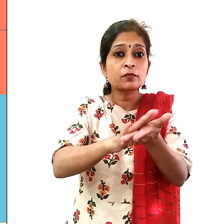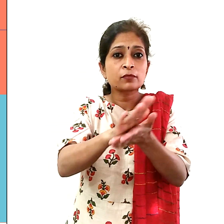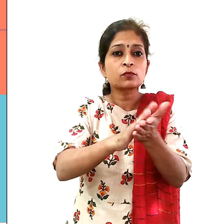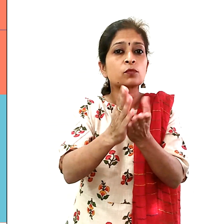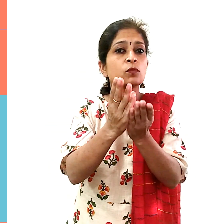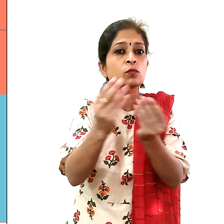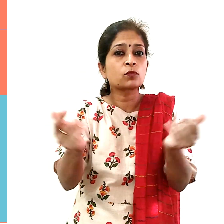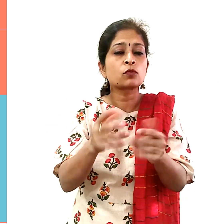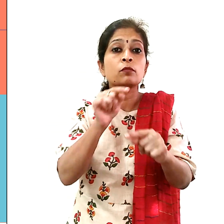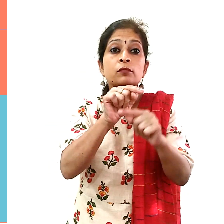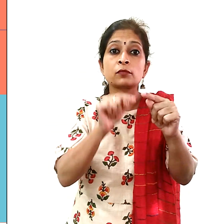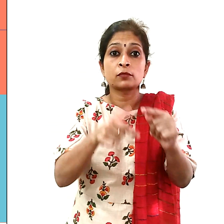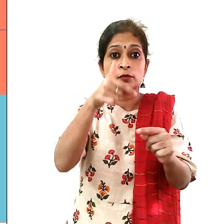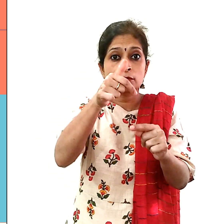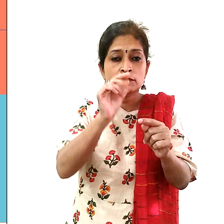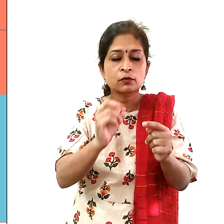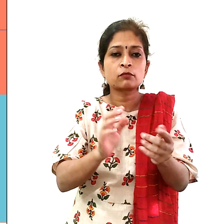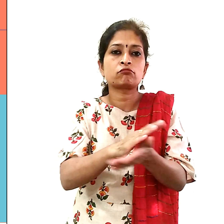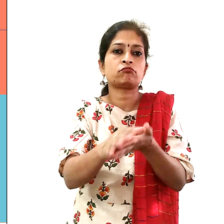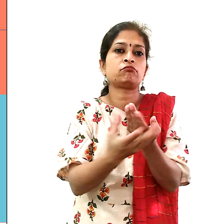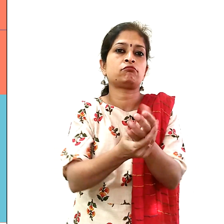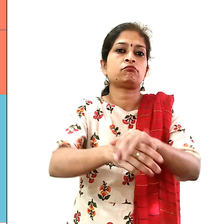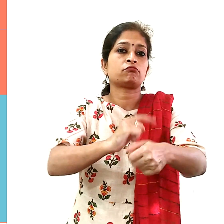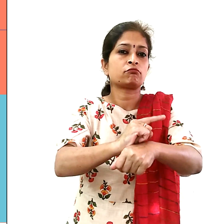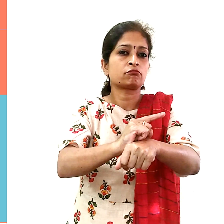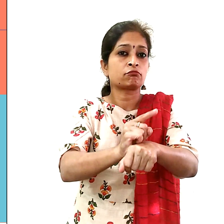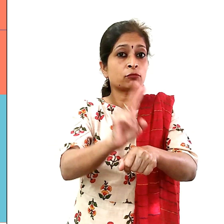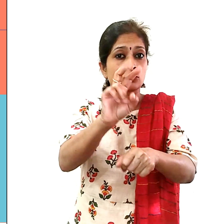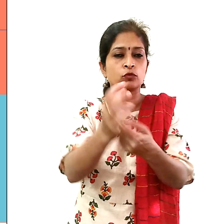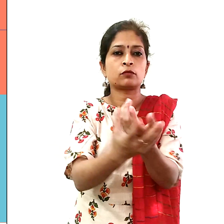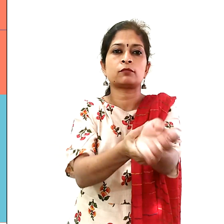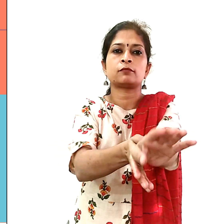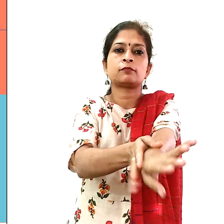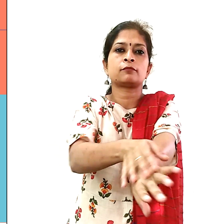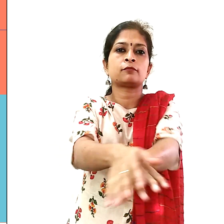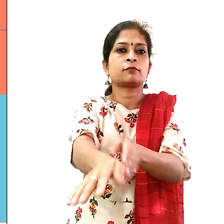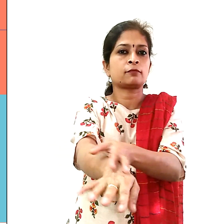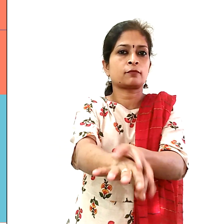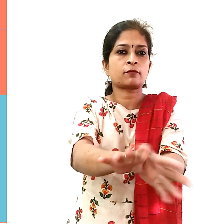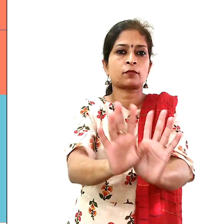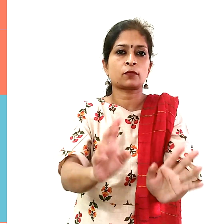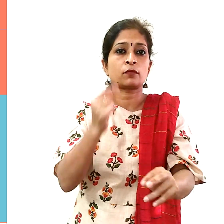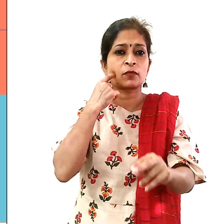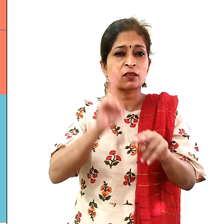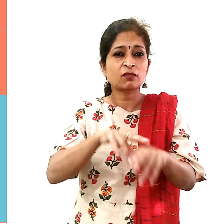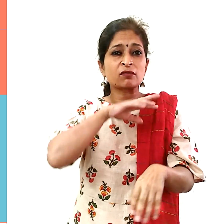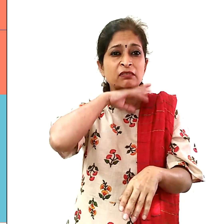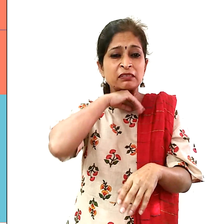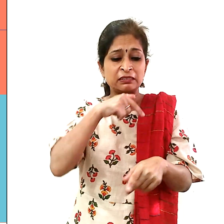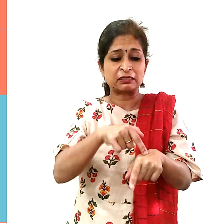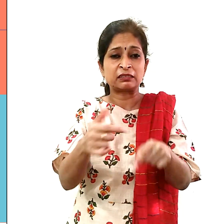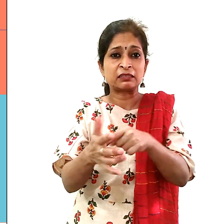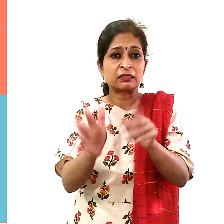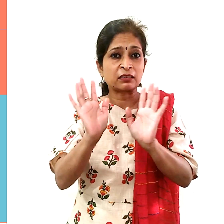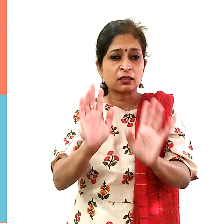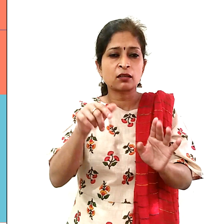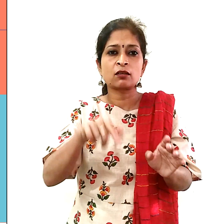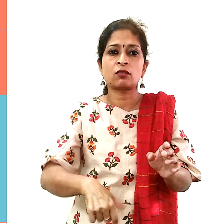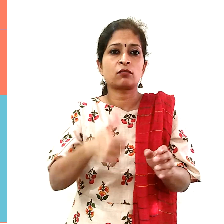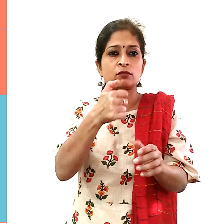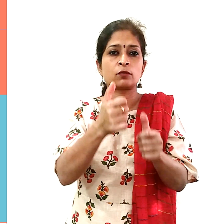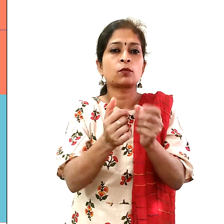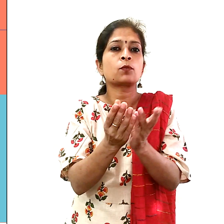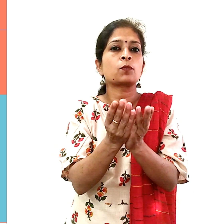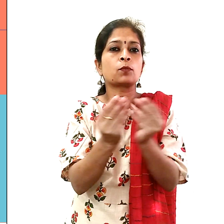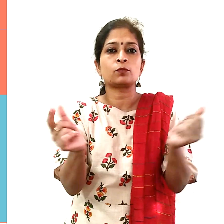hand sanitizer with 70% alcohol must be used for 20 seconds. If hands are dirty or soiled, do